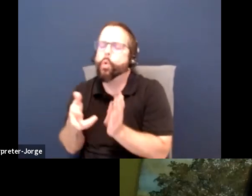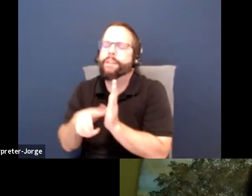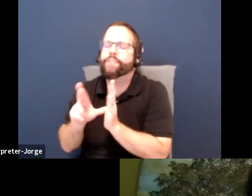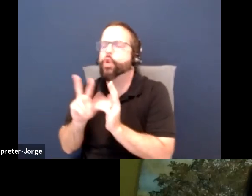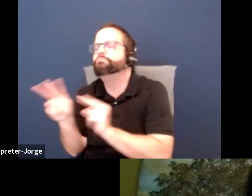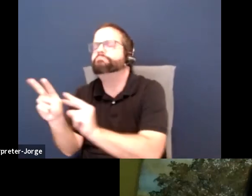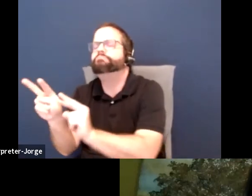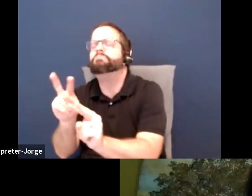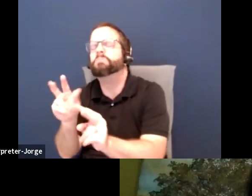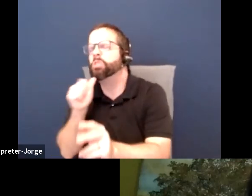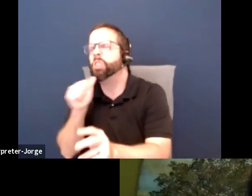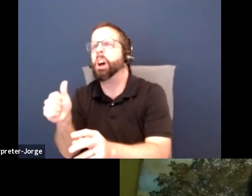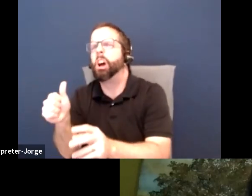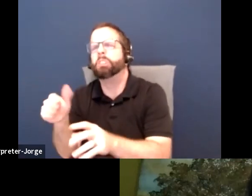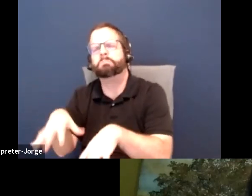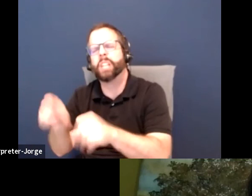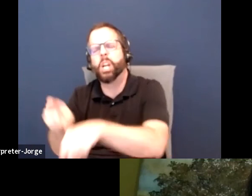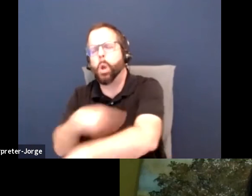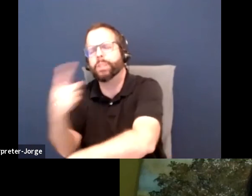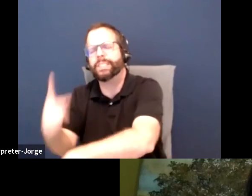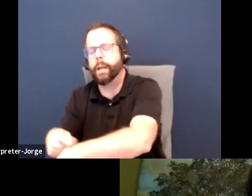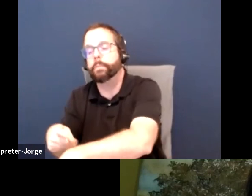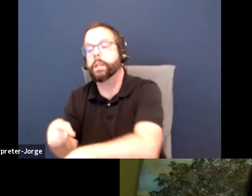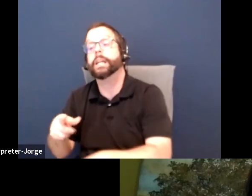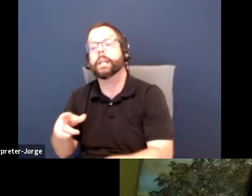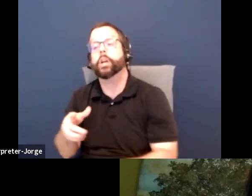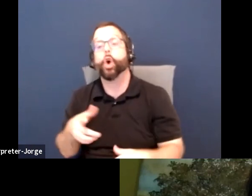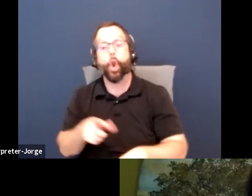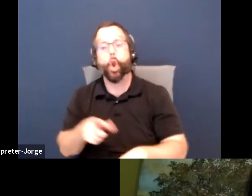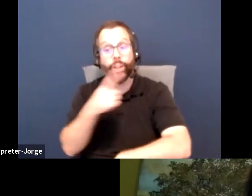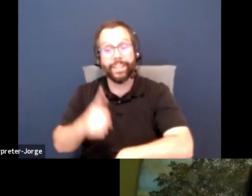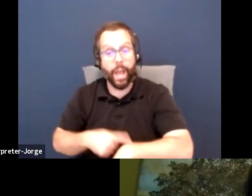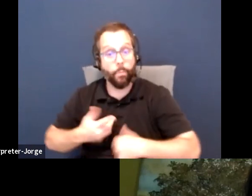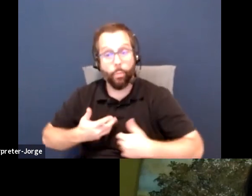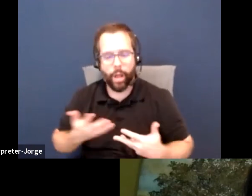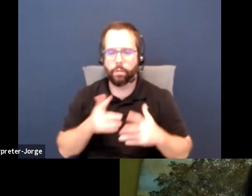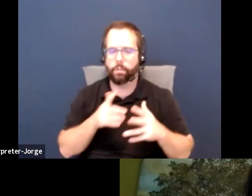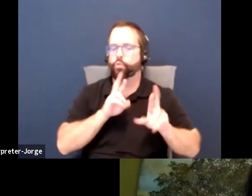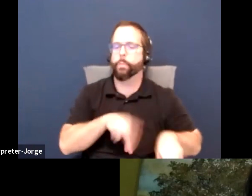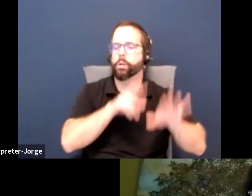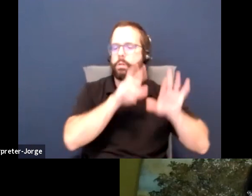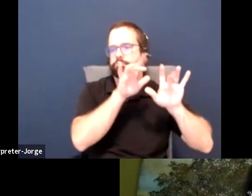good suggestions and you have to insert all of the standards that are relevant.